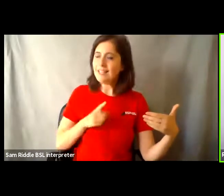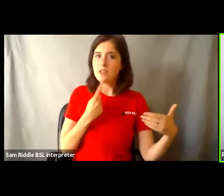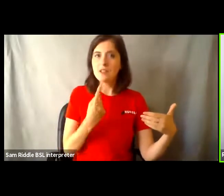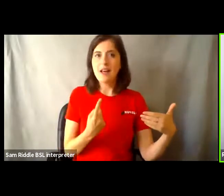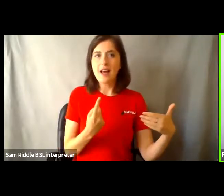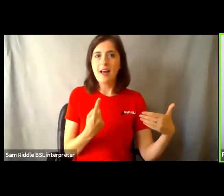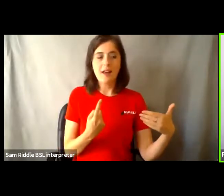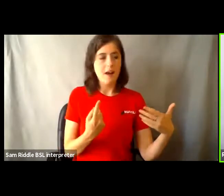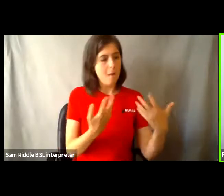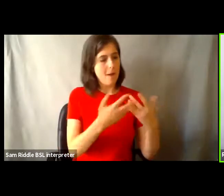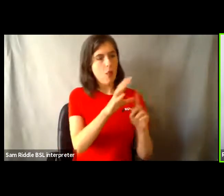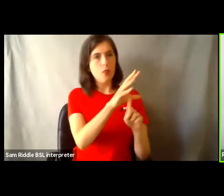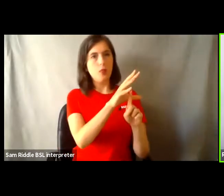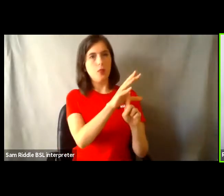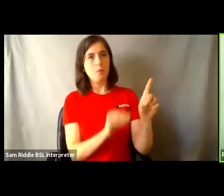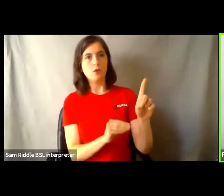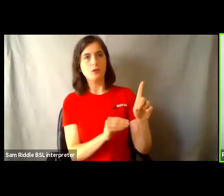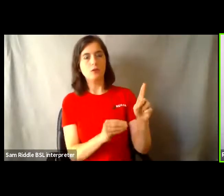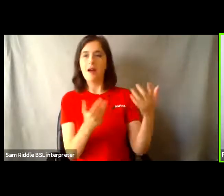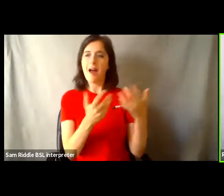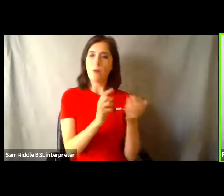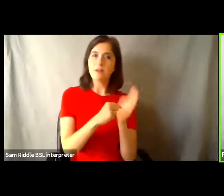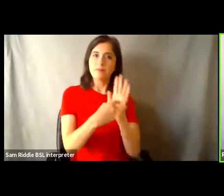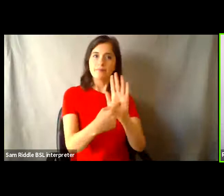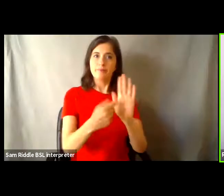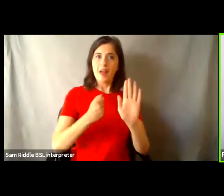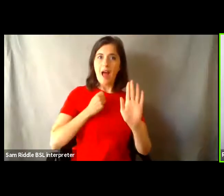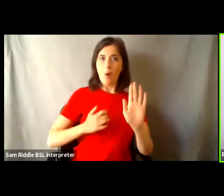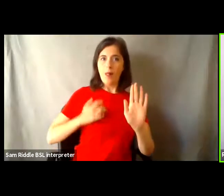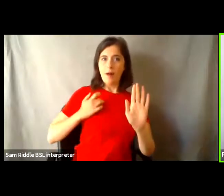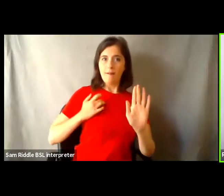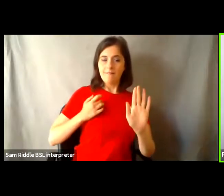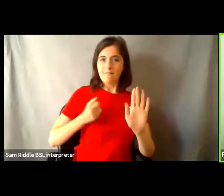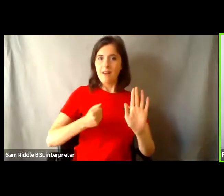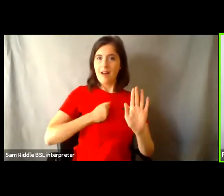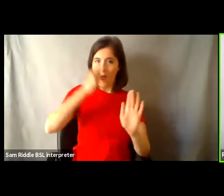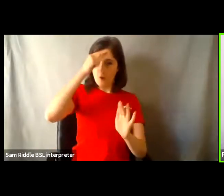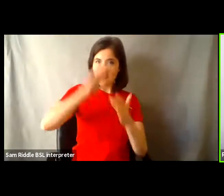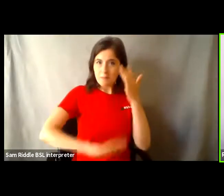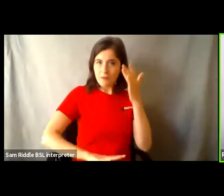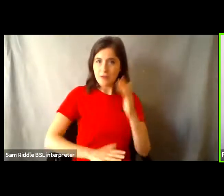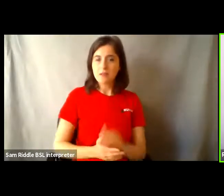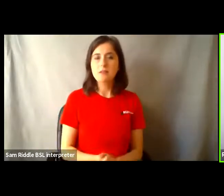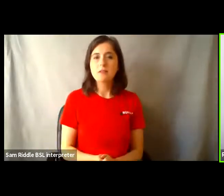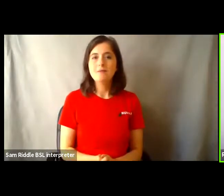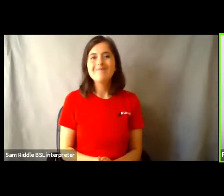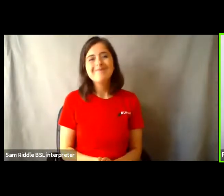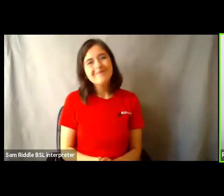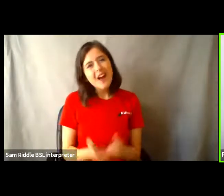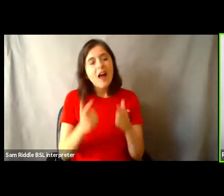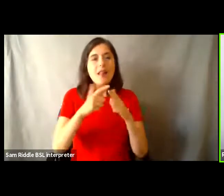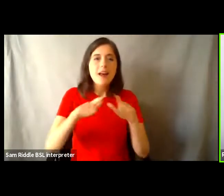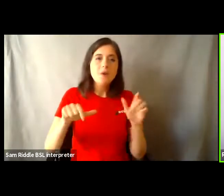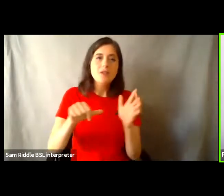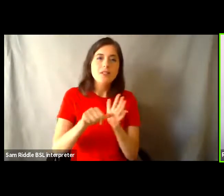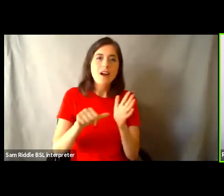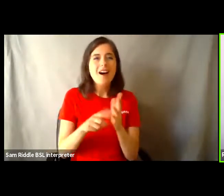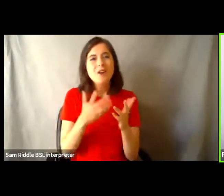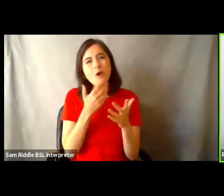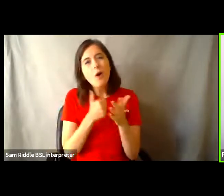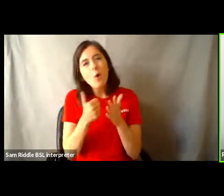reflect how our life and our experiences are. Language is difficult. We all kind of argue over different bits of the language of